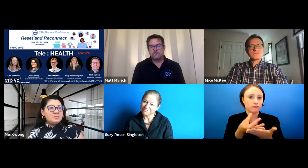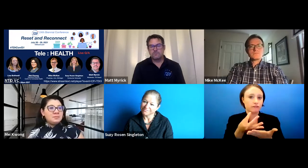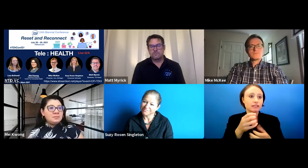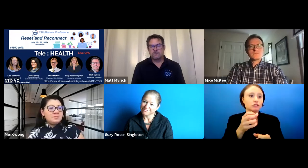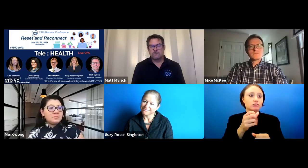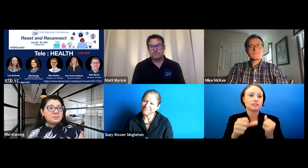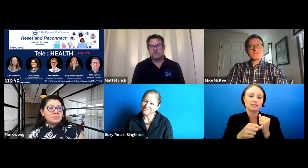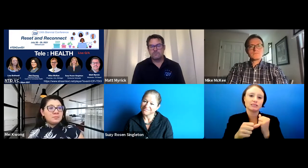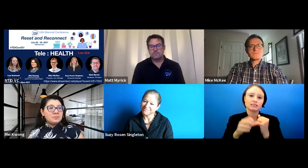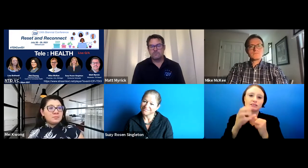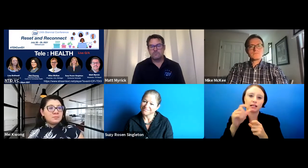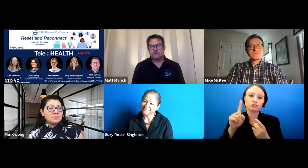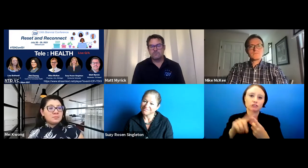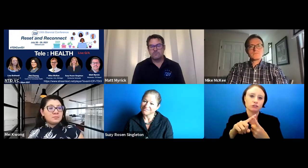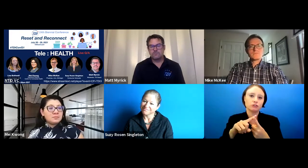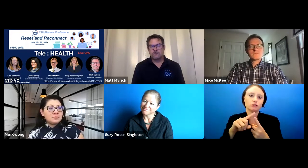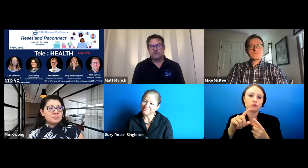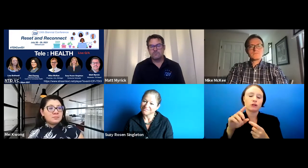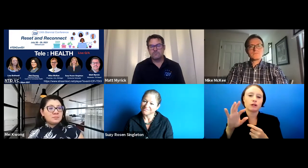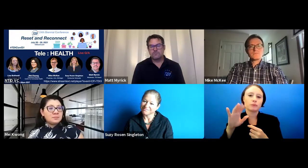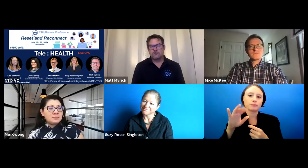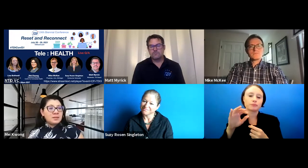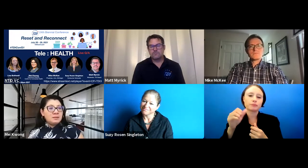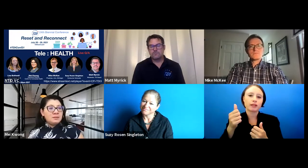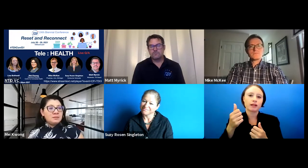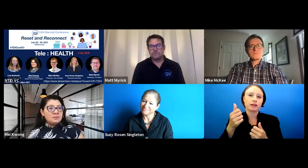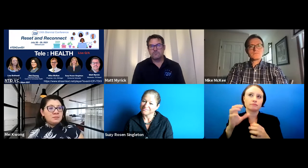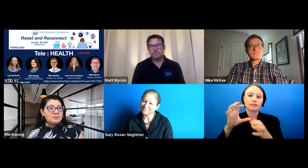to entities receiving federal funding, assistance,